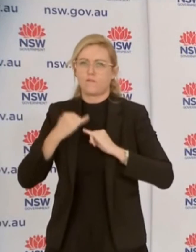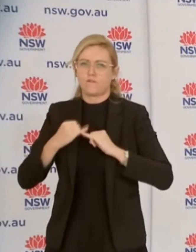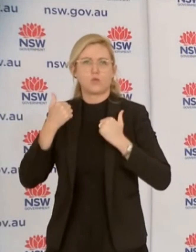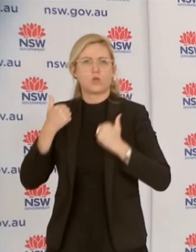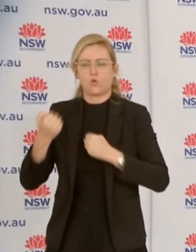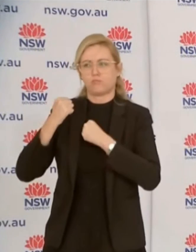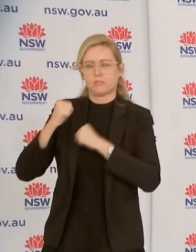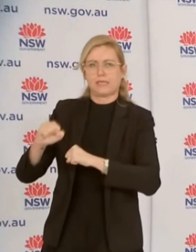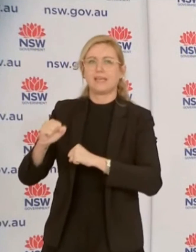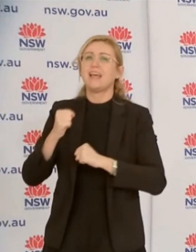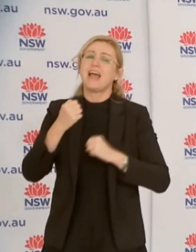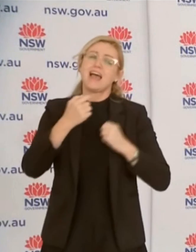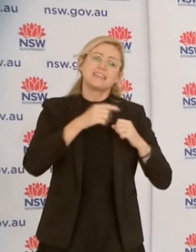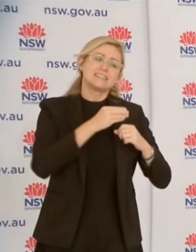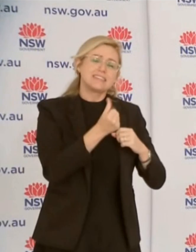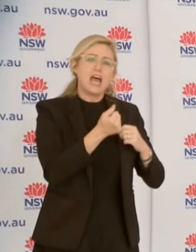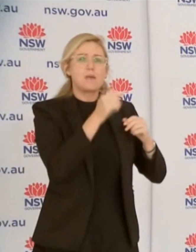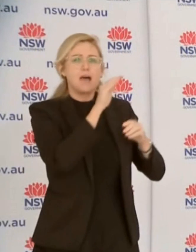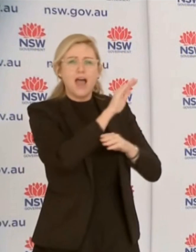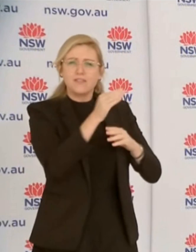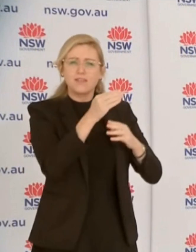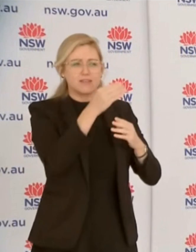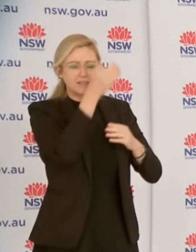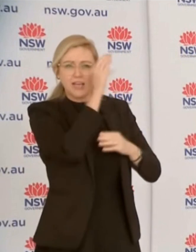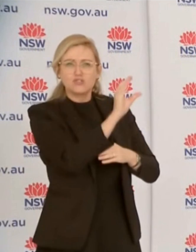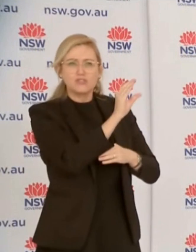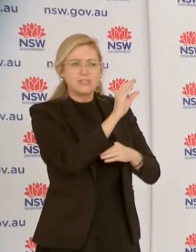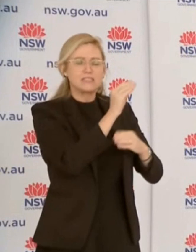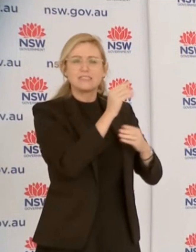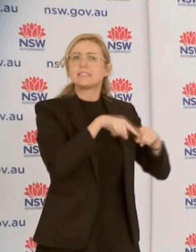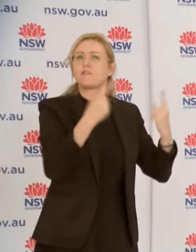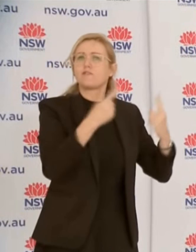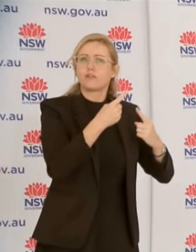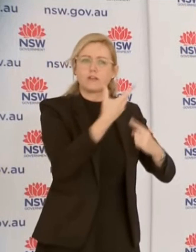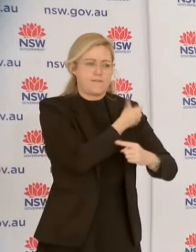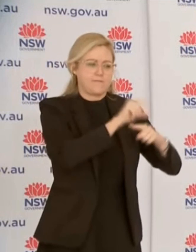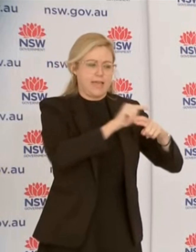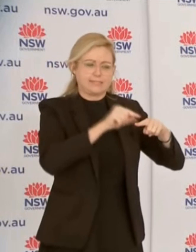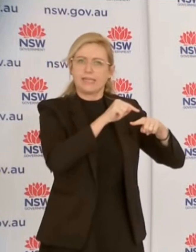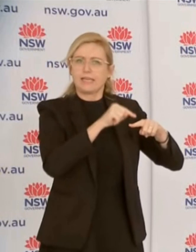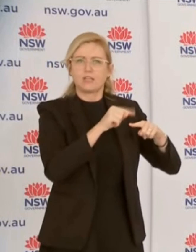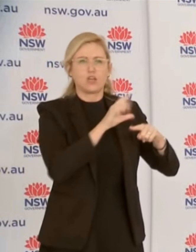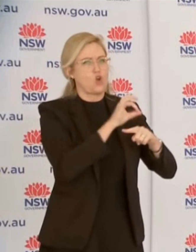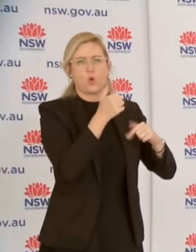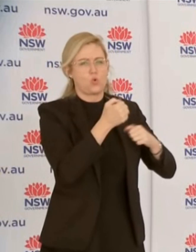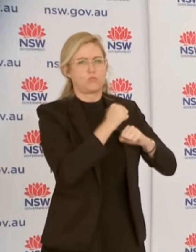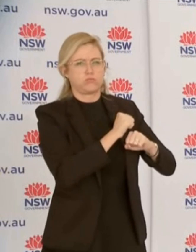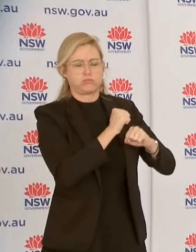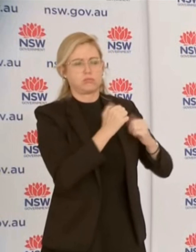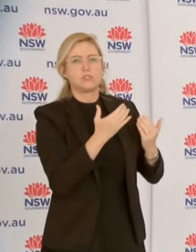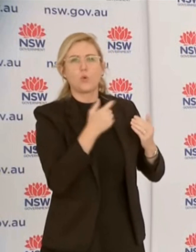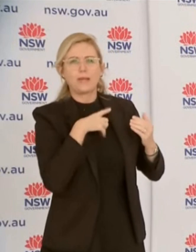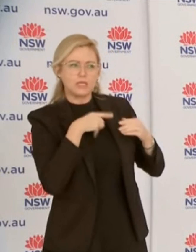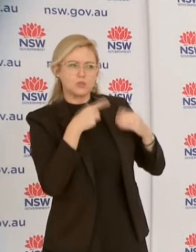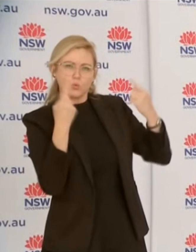Australia. Other vaccines around the world don't have as much efficacy, so we'll make sure that whatever the federal authorities announce, we stick to when we're welcoming